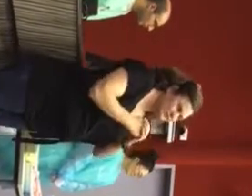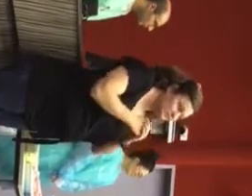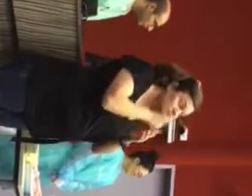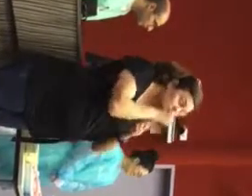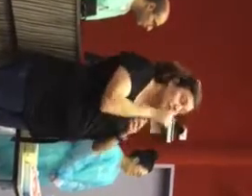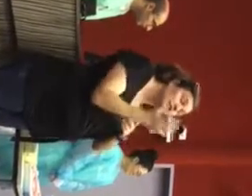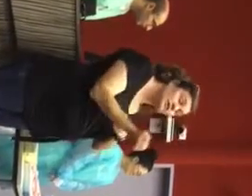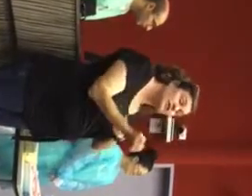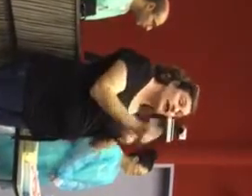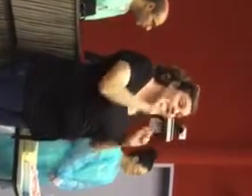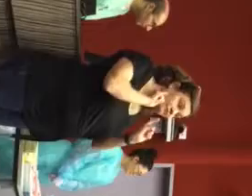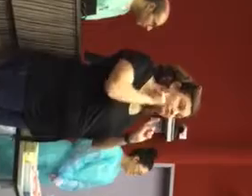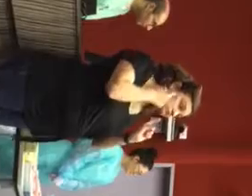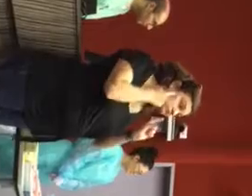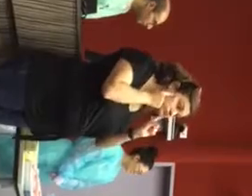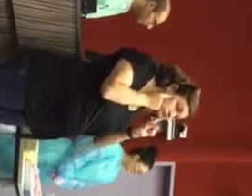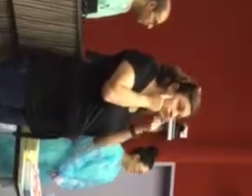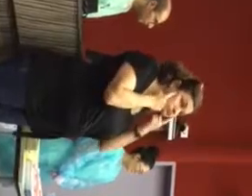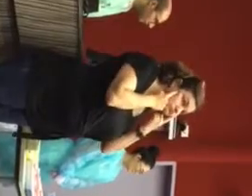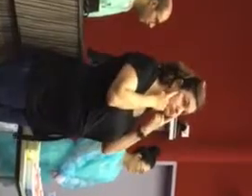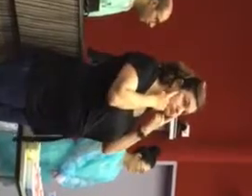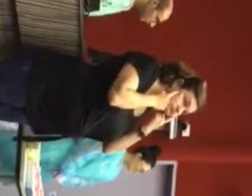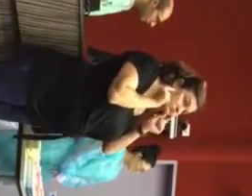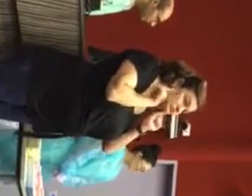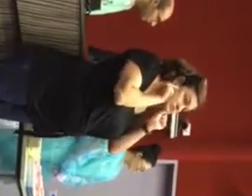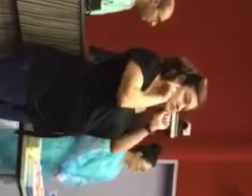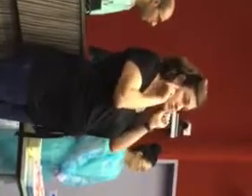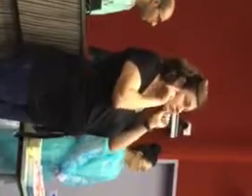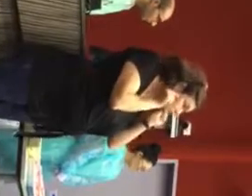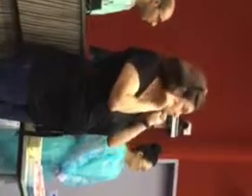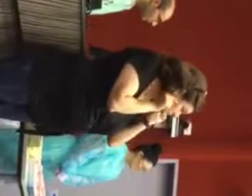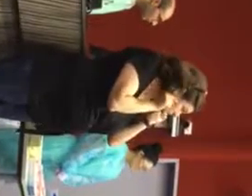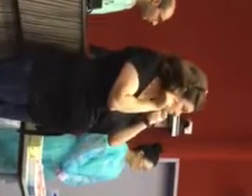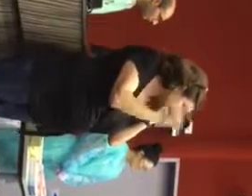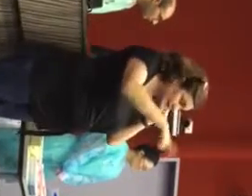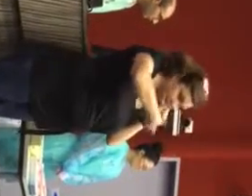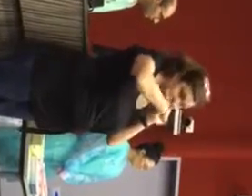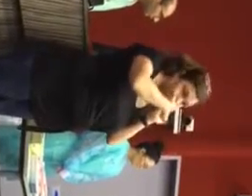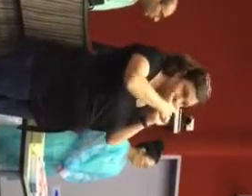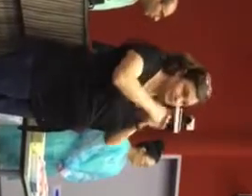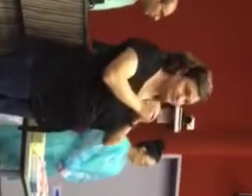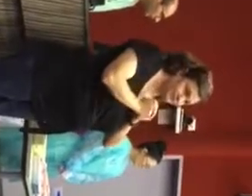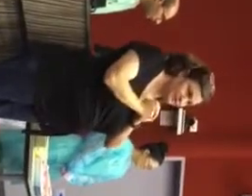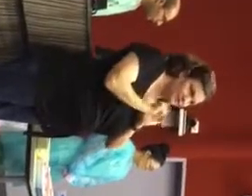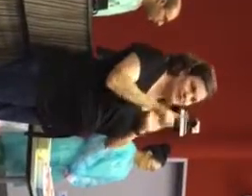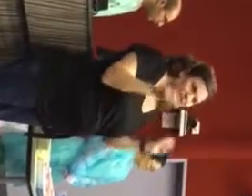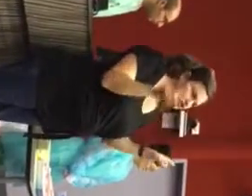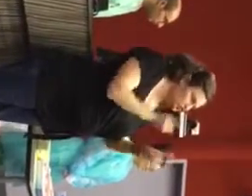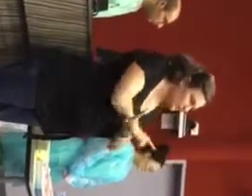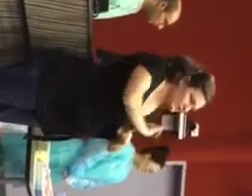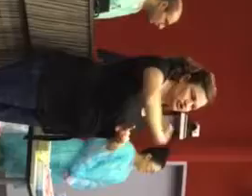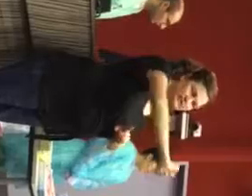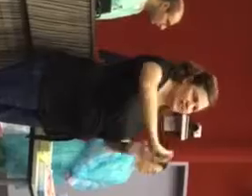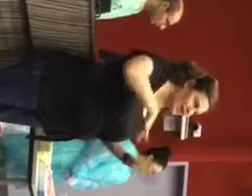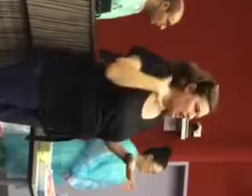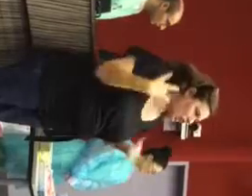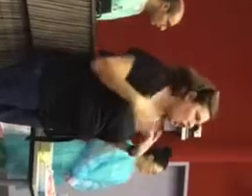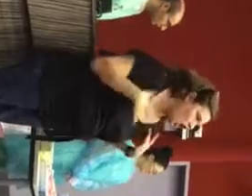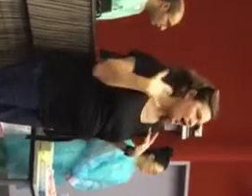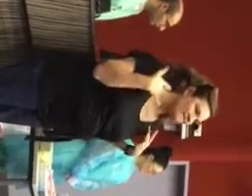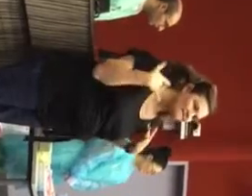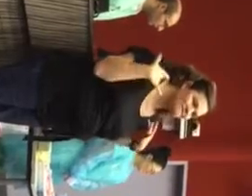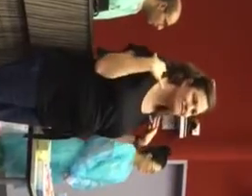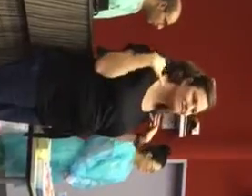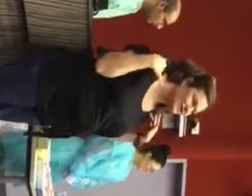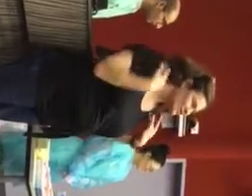have implants put in if you have to augment the bone there, it changes the whole way of life. It really does, because there's